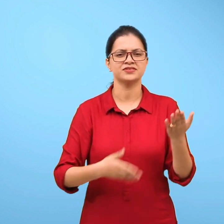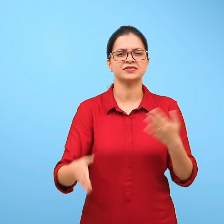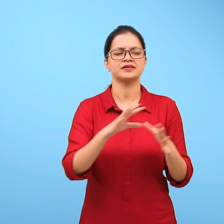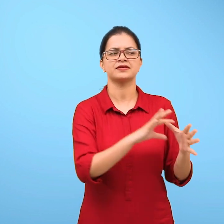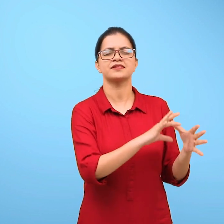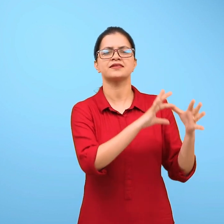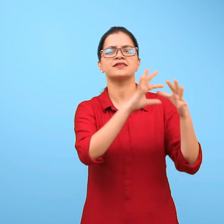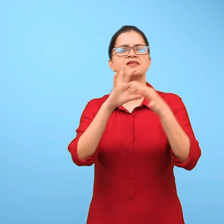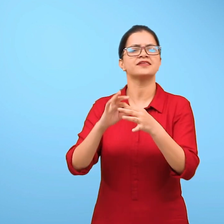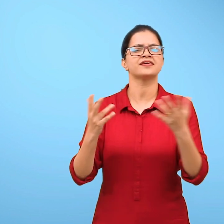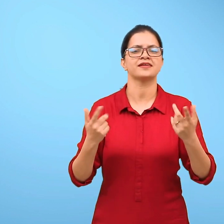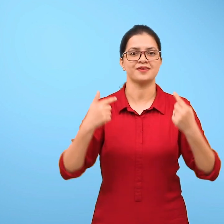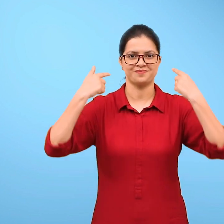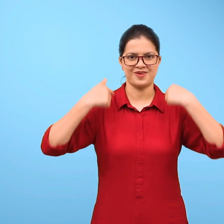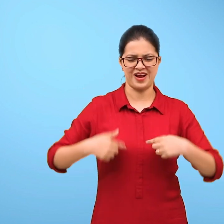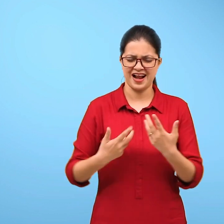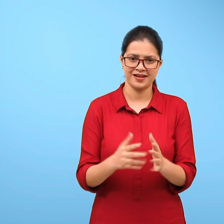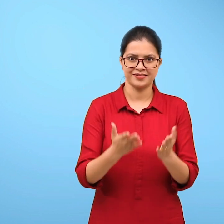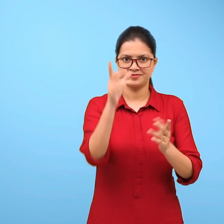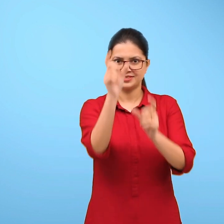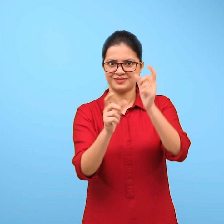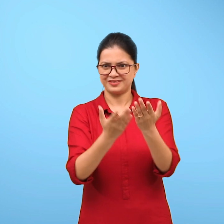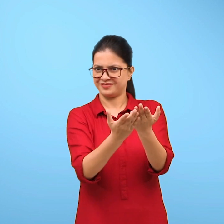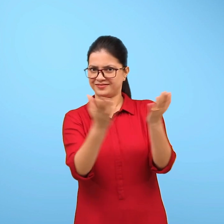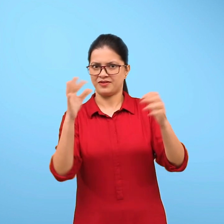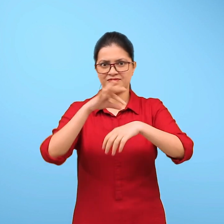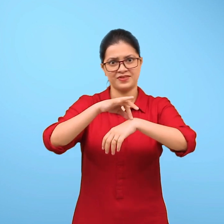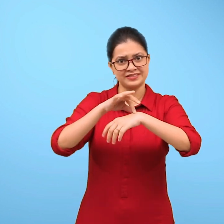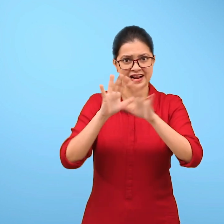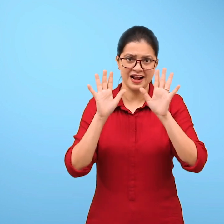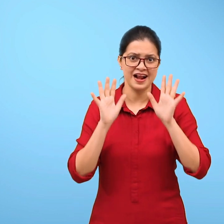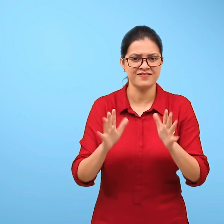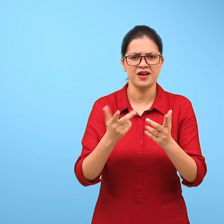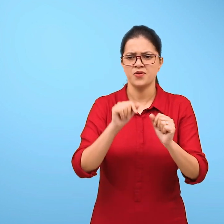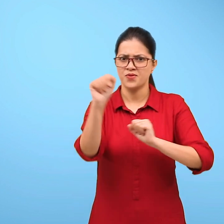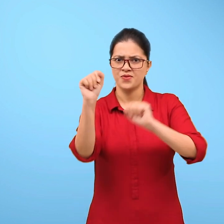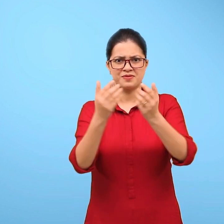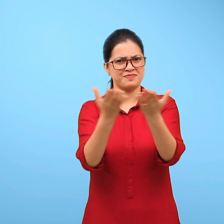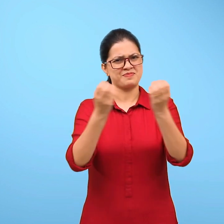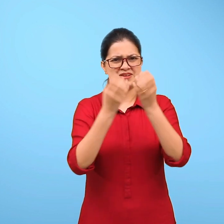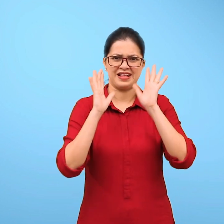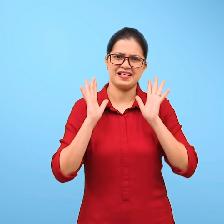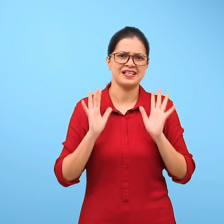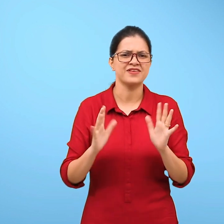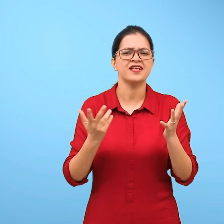All the bones in our body also form a framework to give a shape to our body.